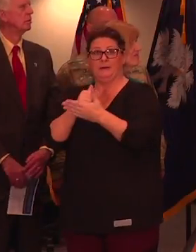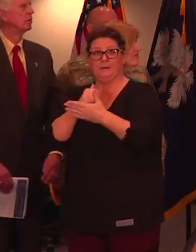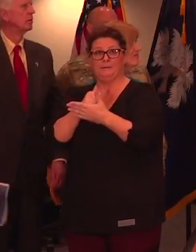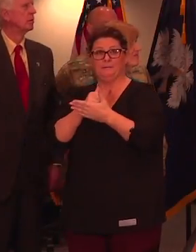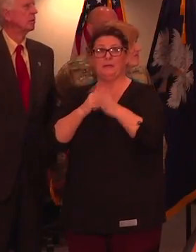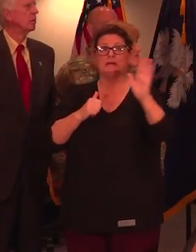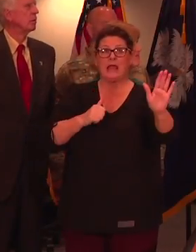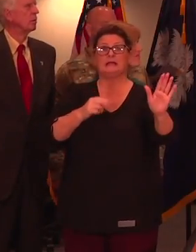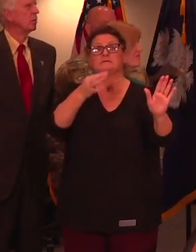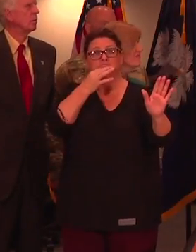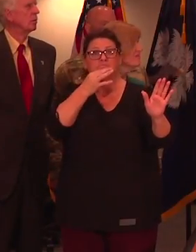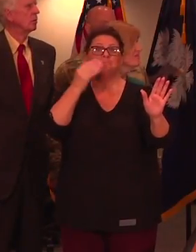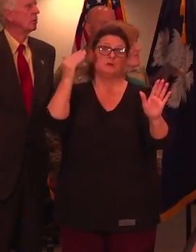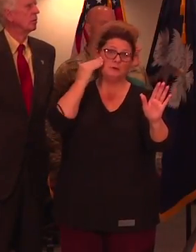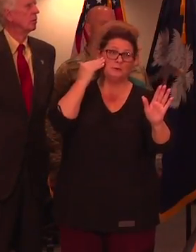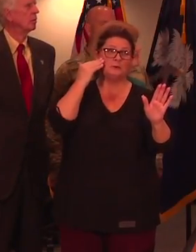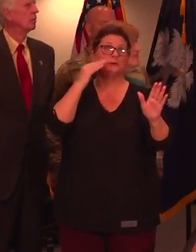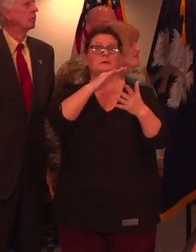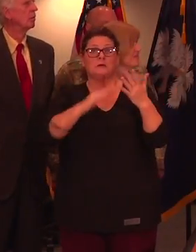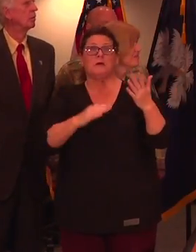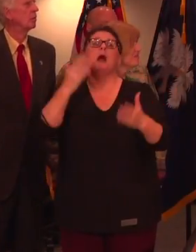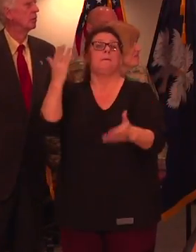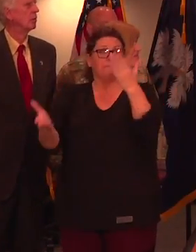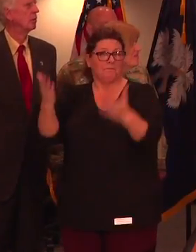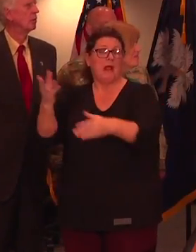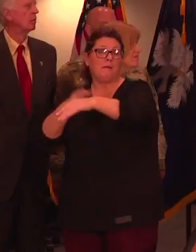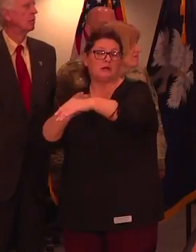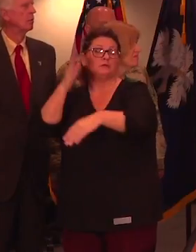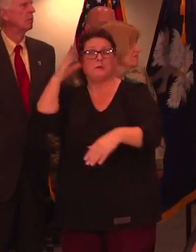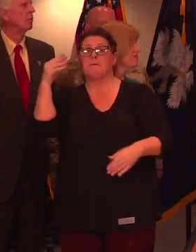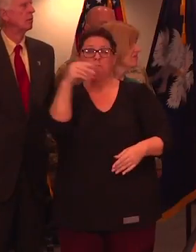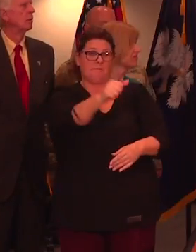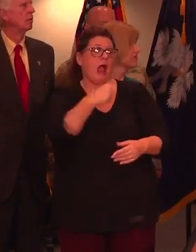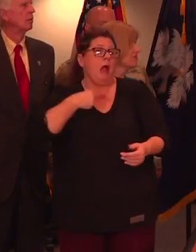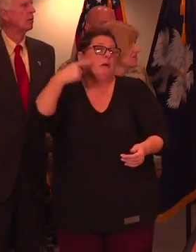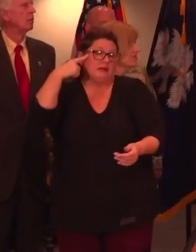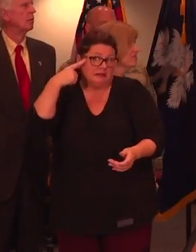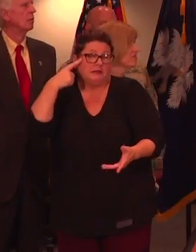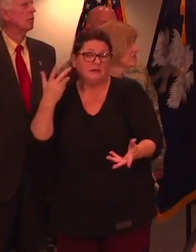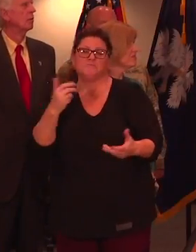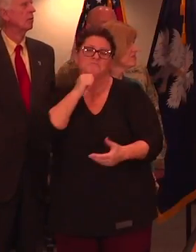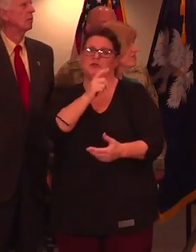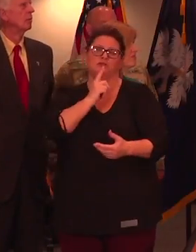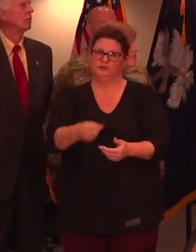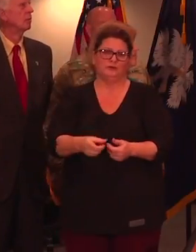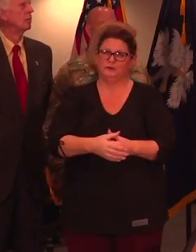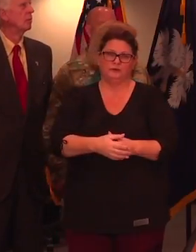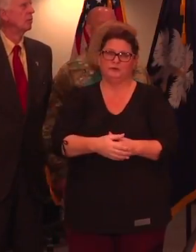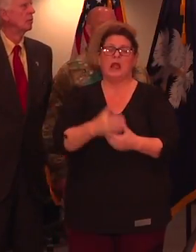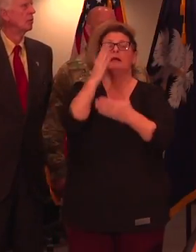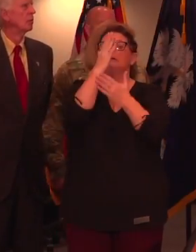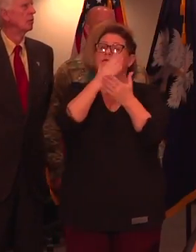of experience and criteria, I would expect that they would be compensated for that level. Now, some students